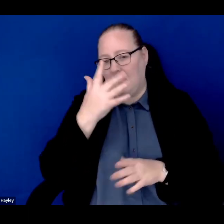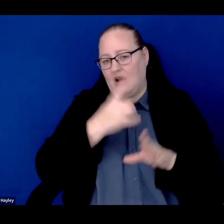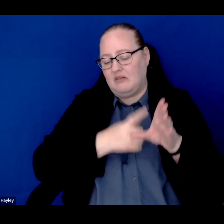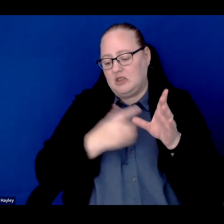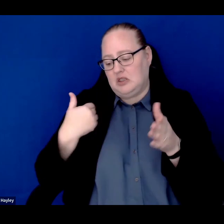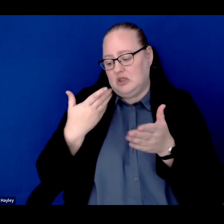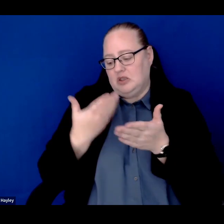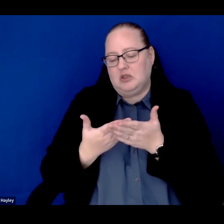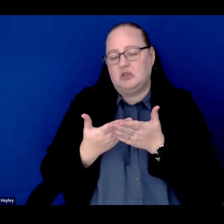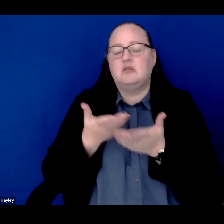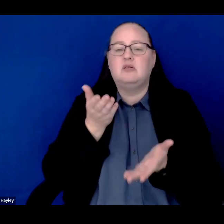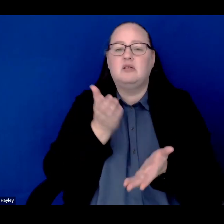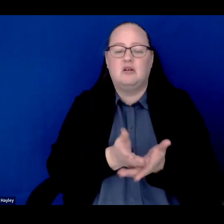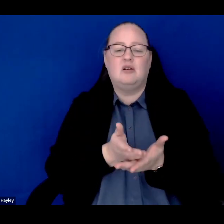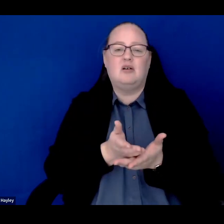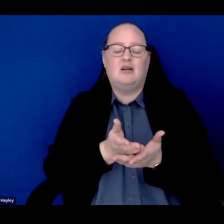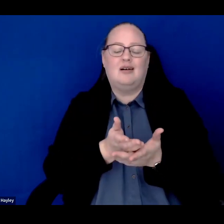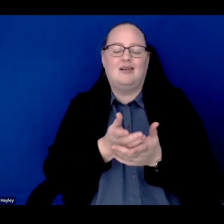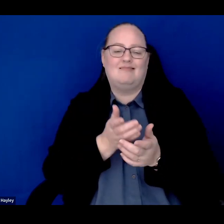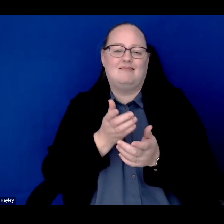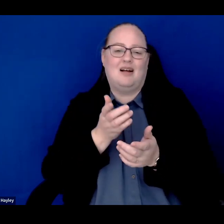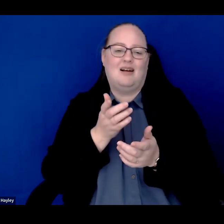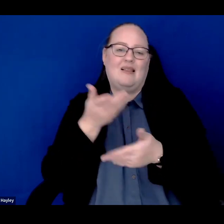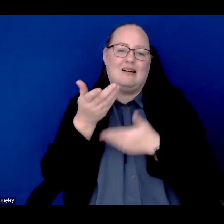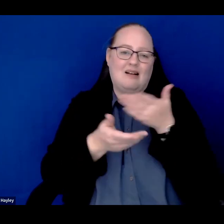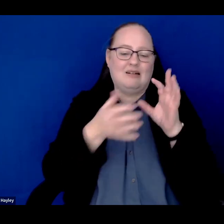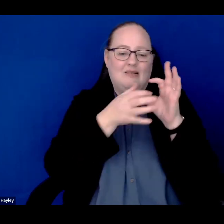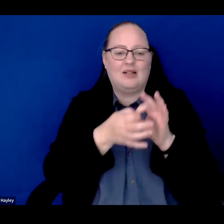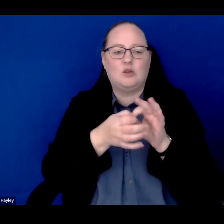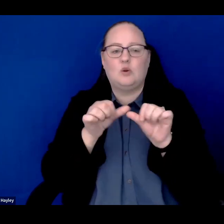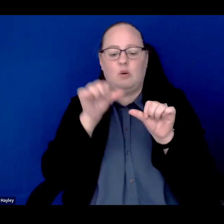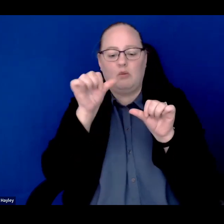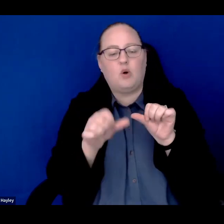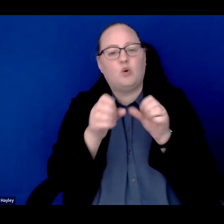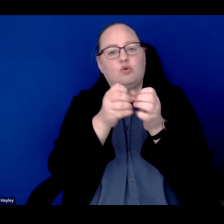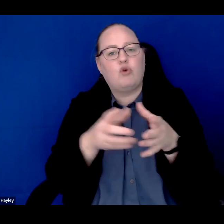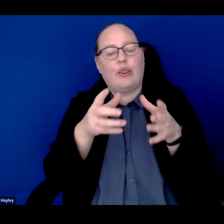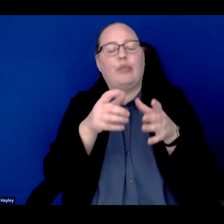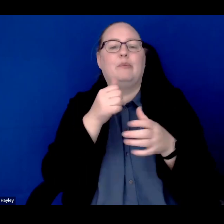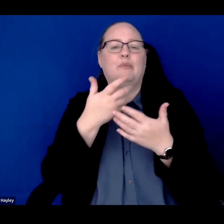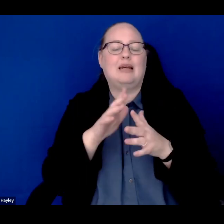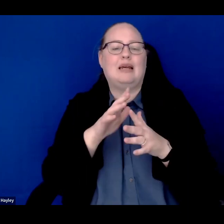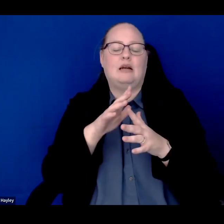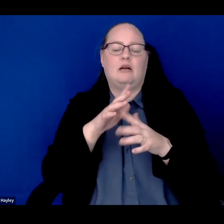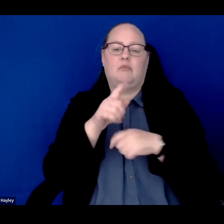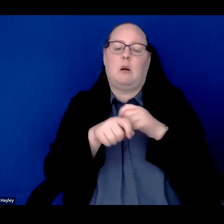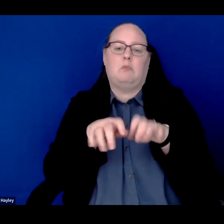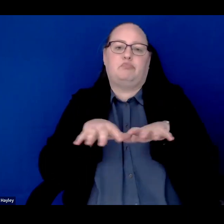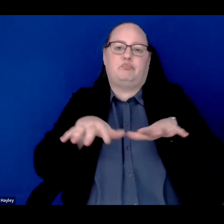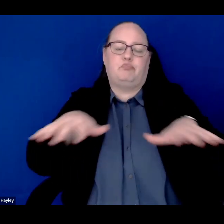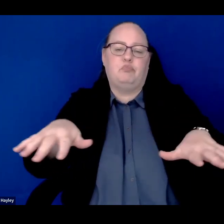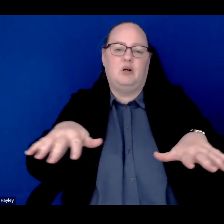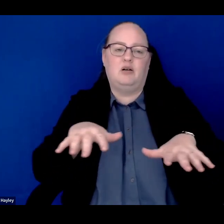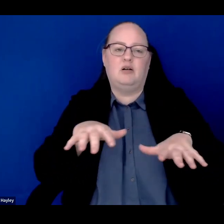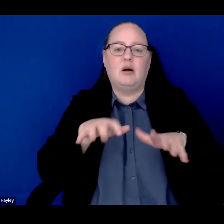are becoming seemingly more popular. And, there's been polls, there's, the ideas have been getting refined. And if we go